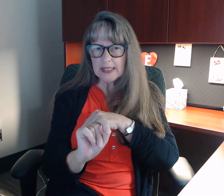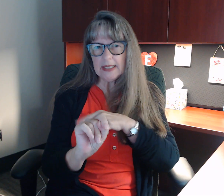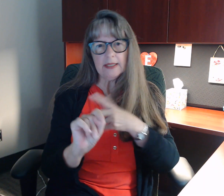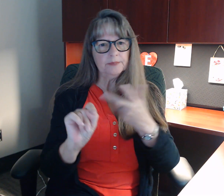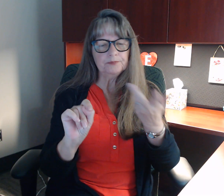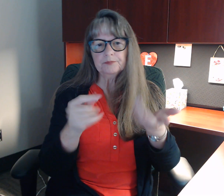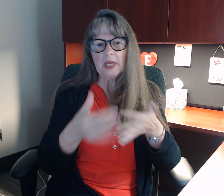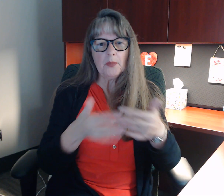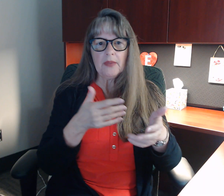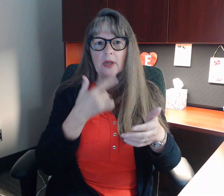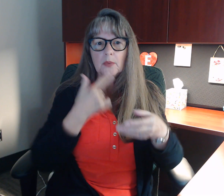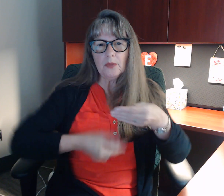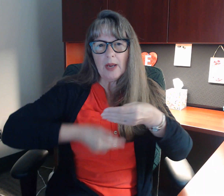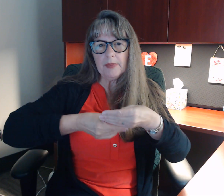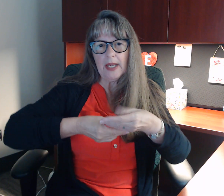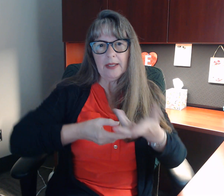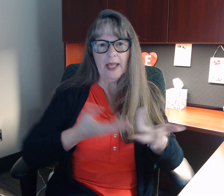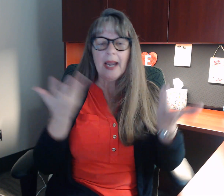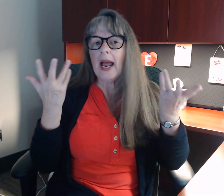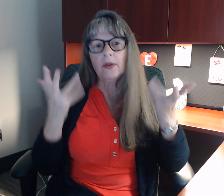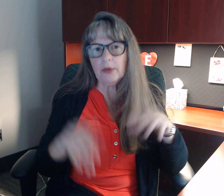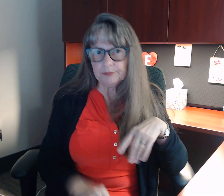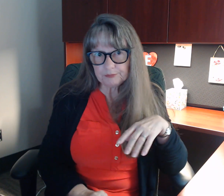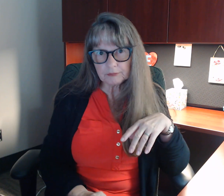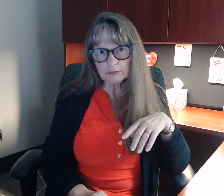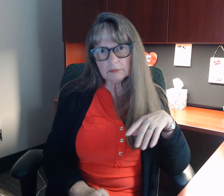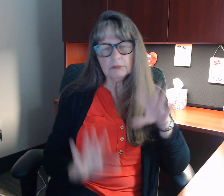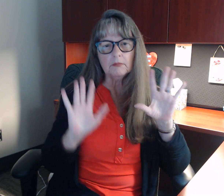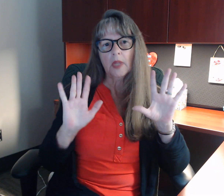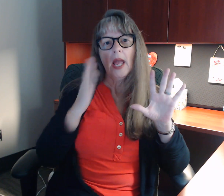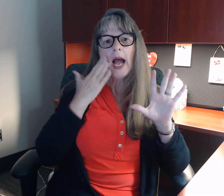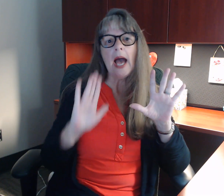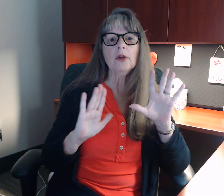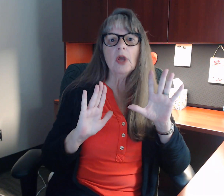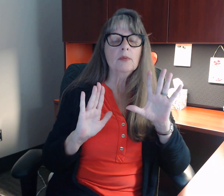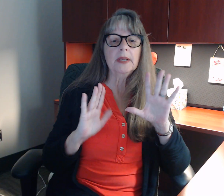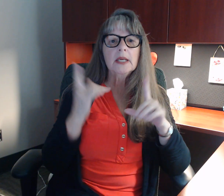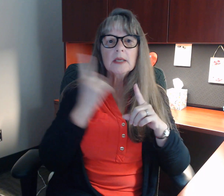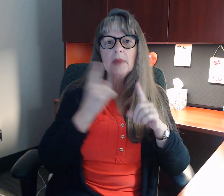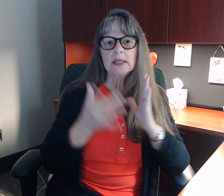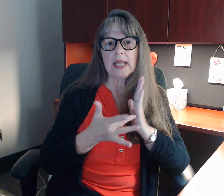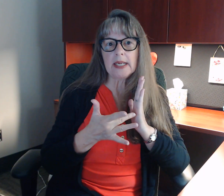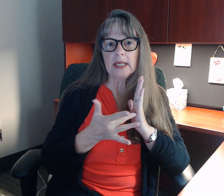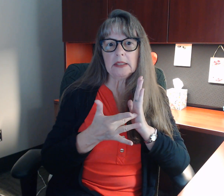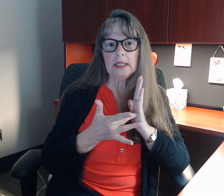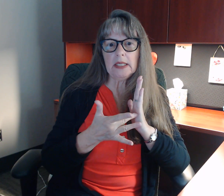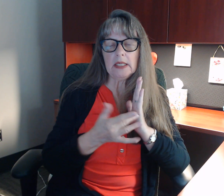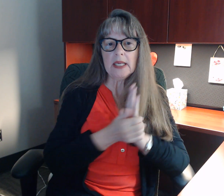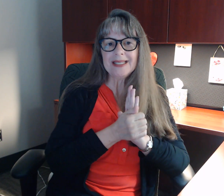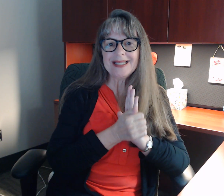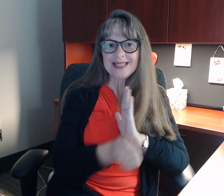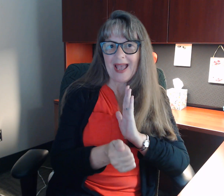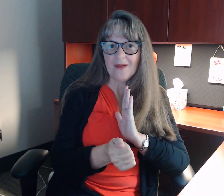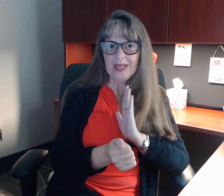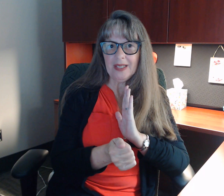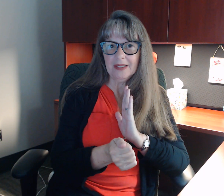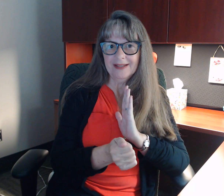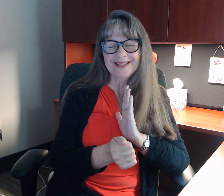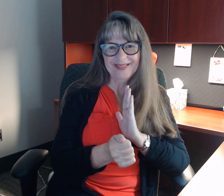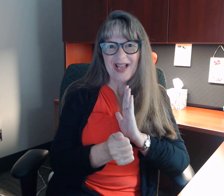and anyway, they go, well, you updated it. I don't know. I don't know because I'm not technically savvy. I like